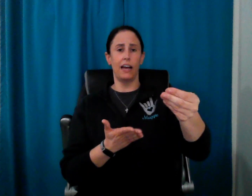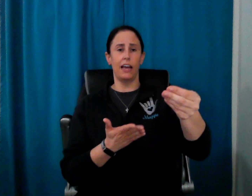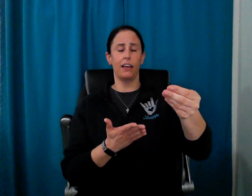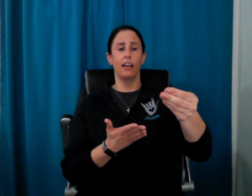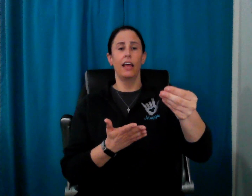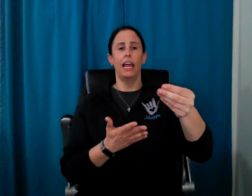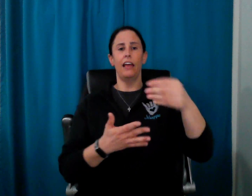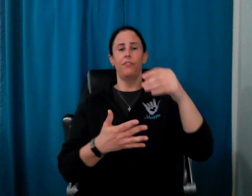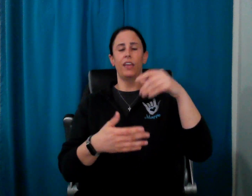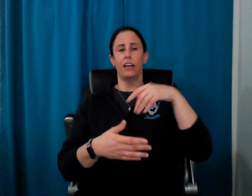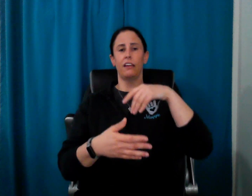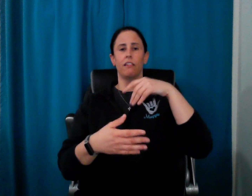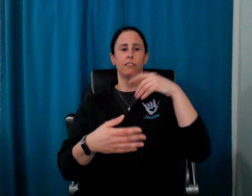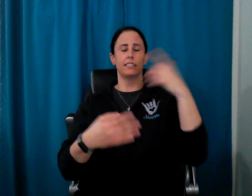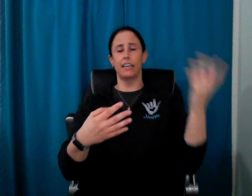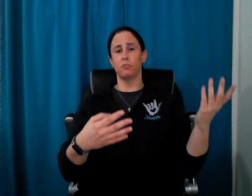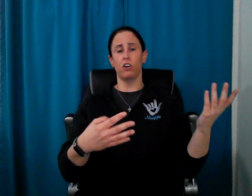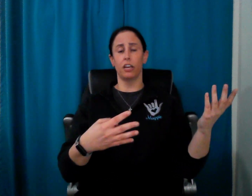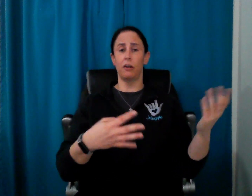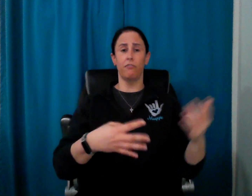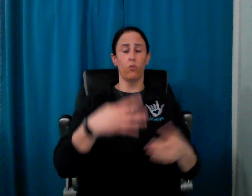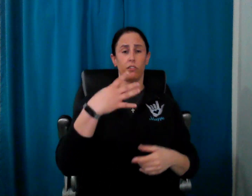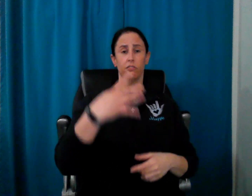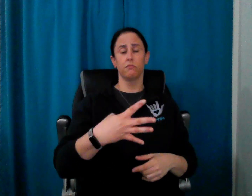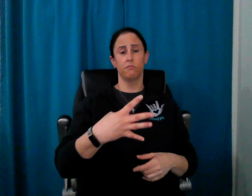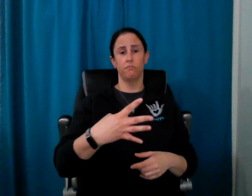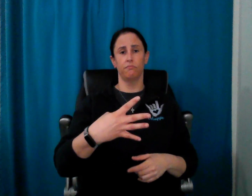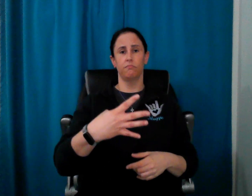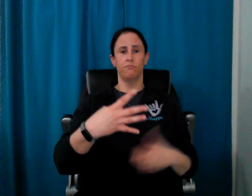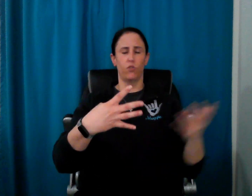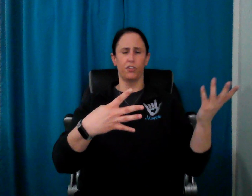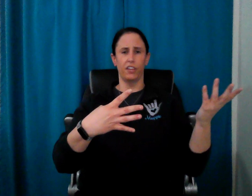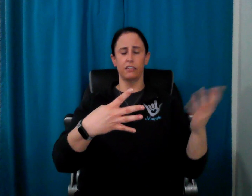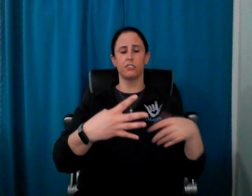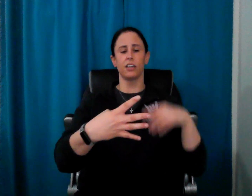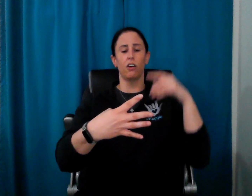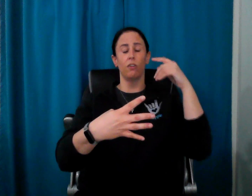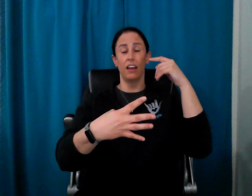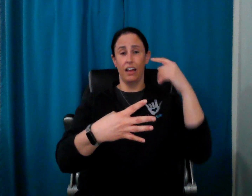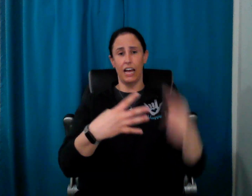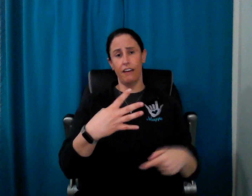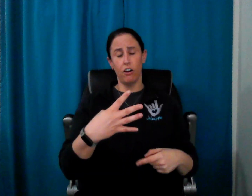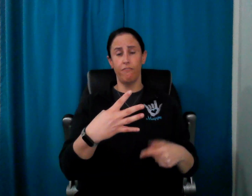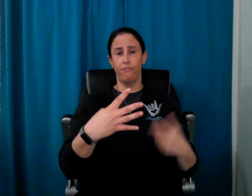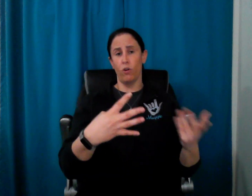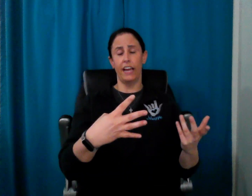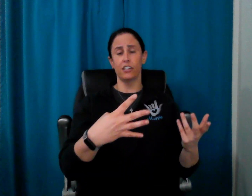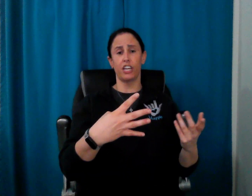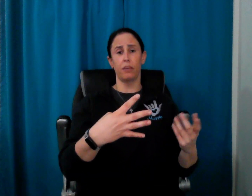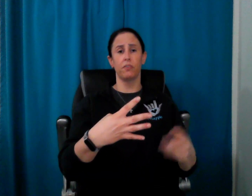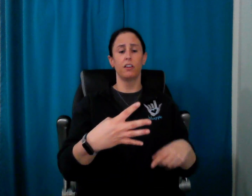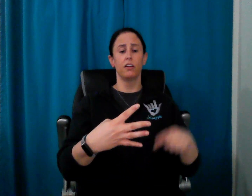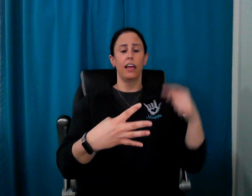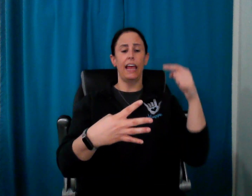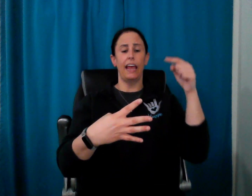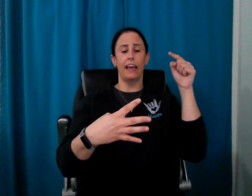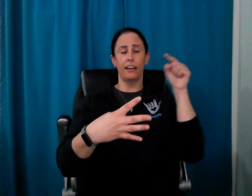buy. And then let's say I'm talking about four things. So I have a 4 hand shape, and